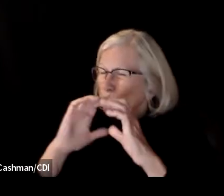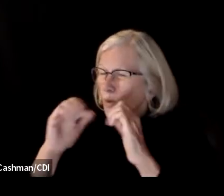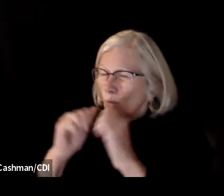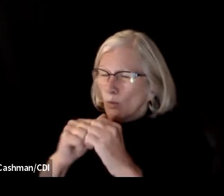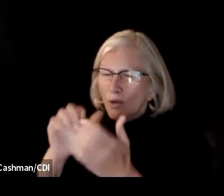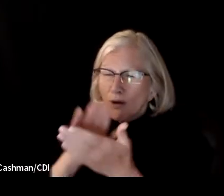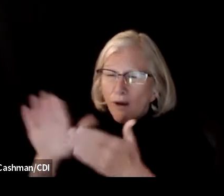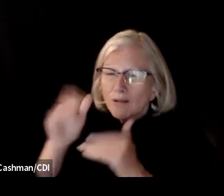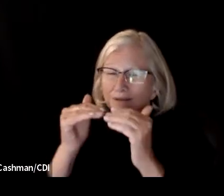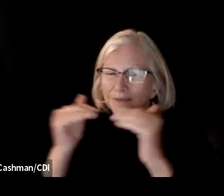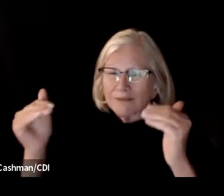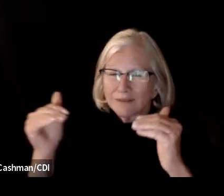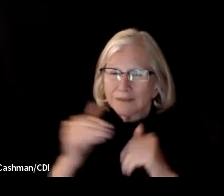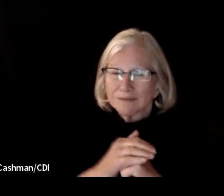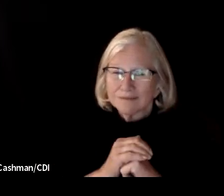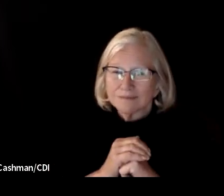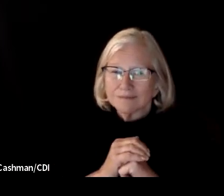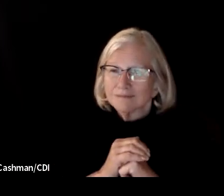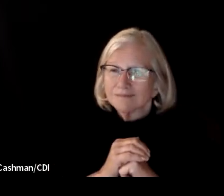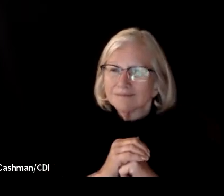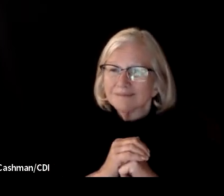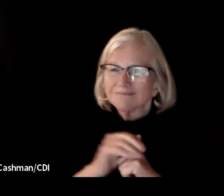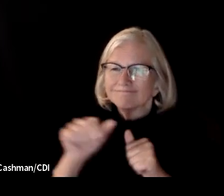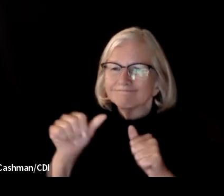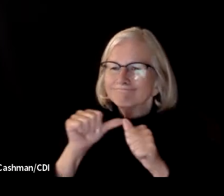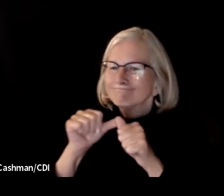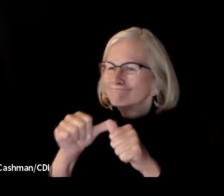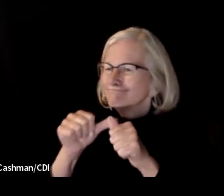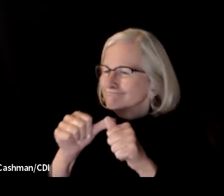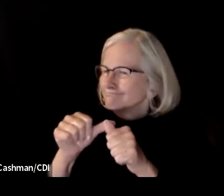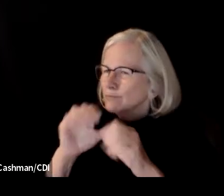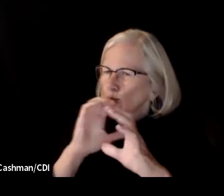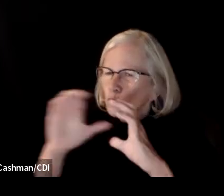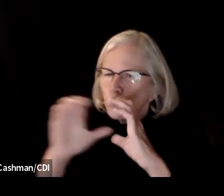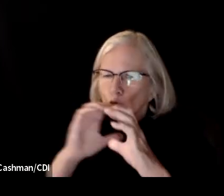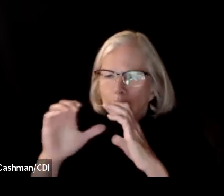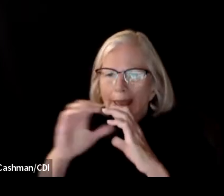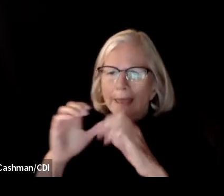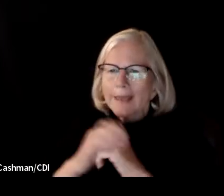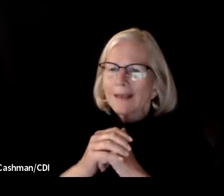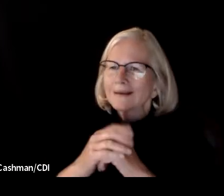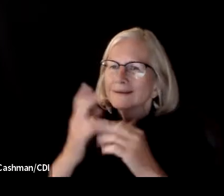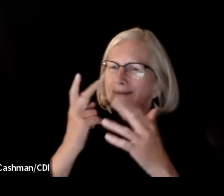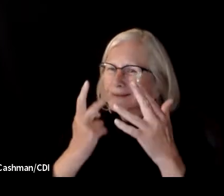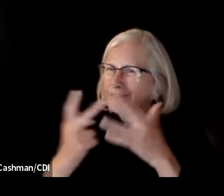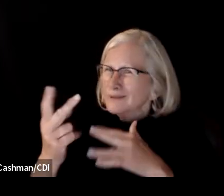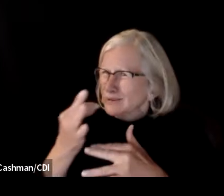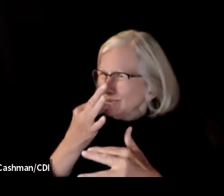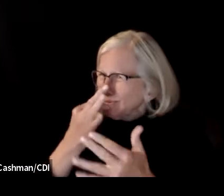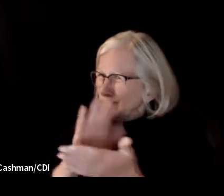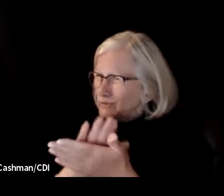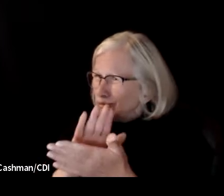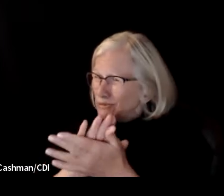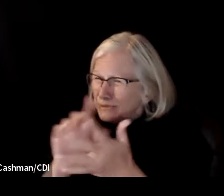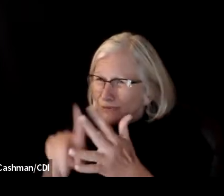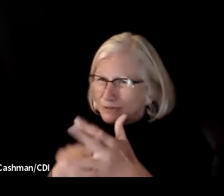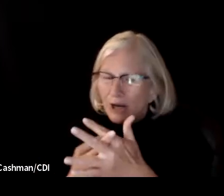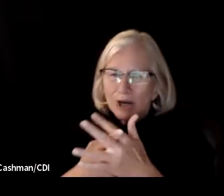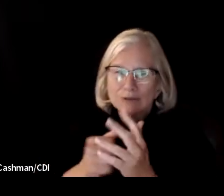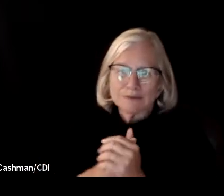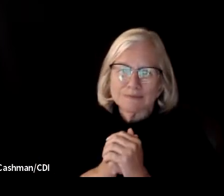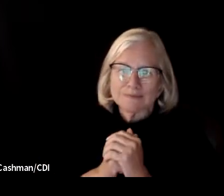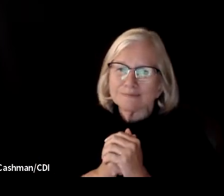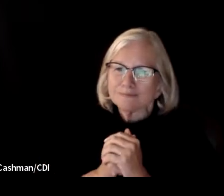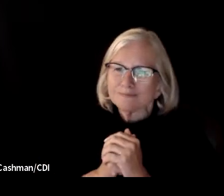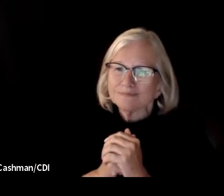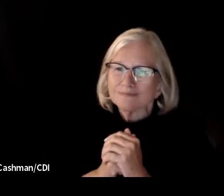are continuing to work with them as they anticipate, the upcoming school year, and looking at, mitigation